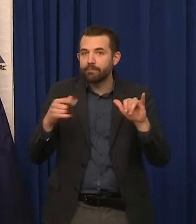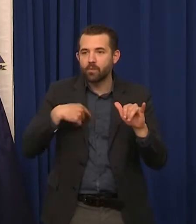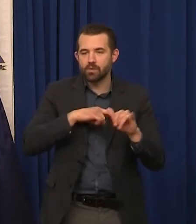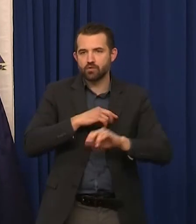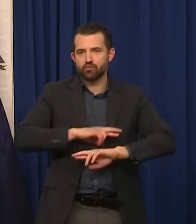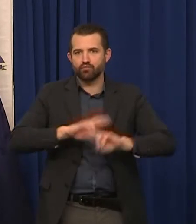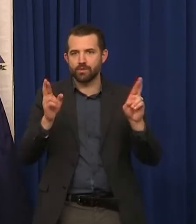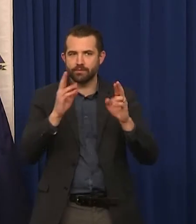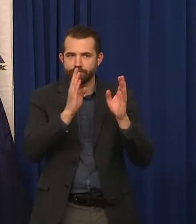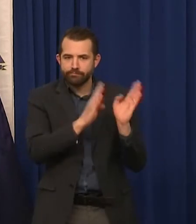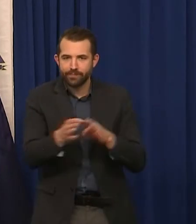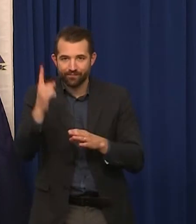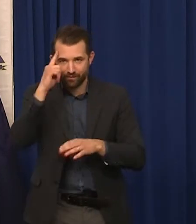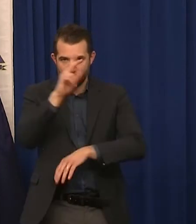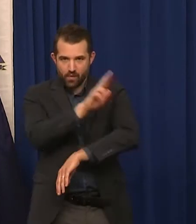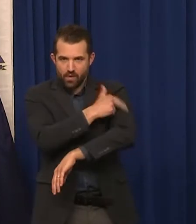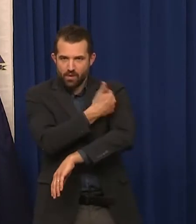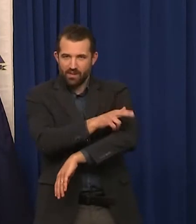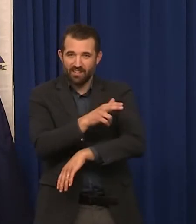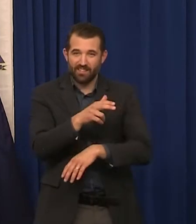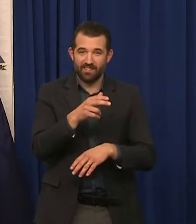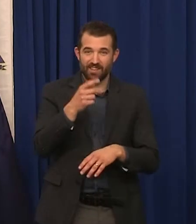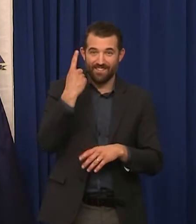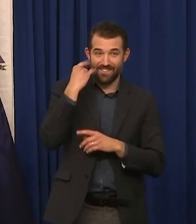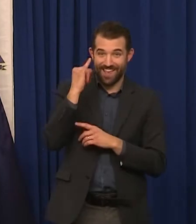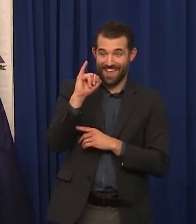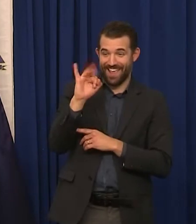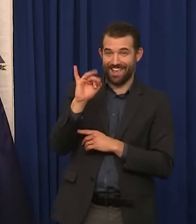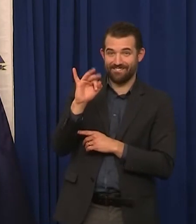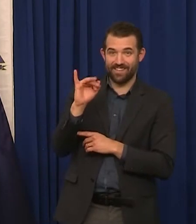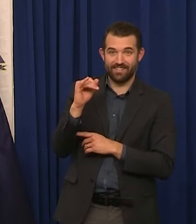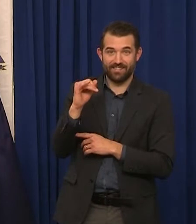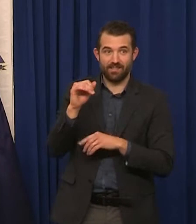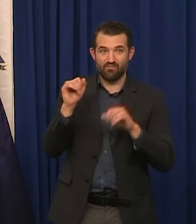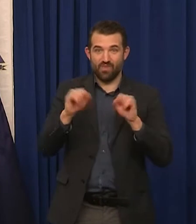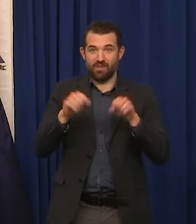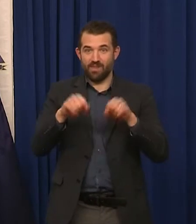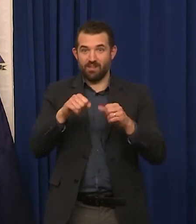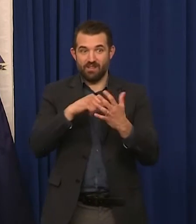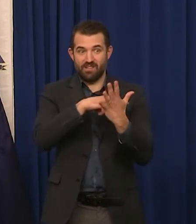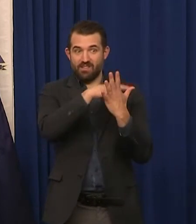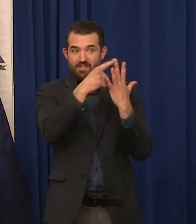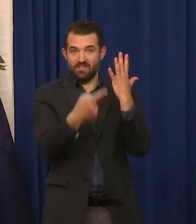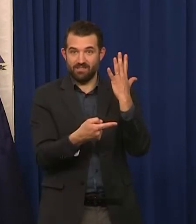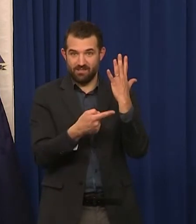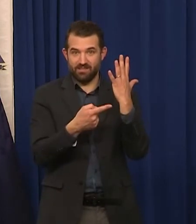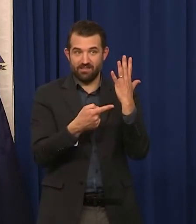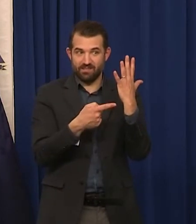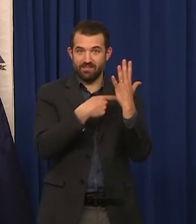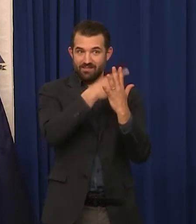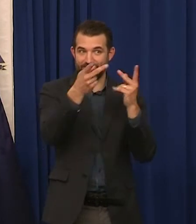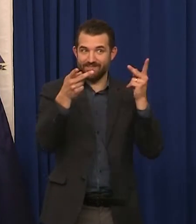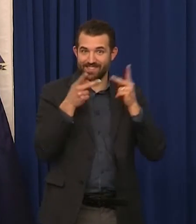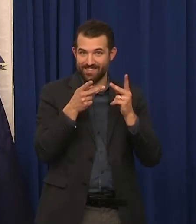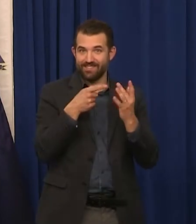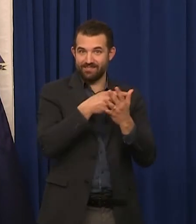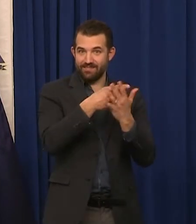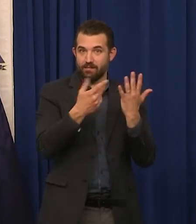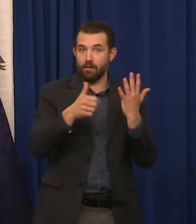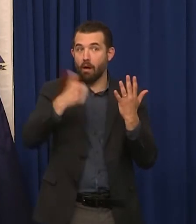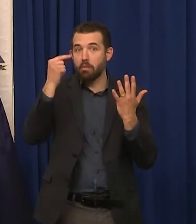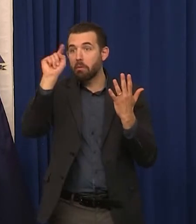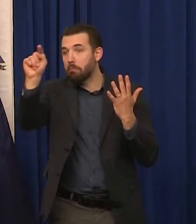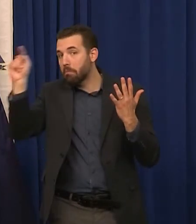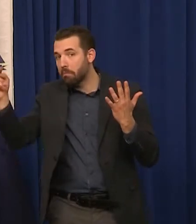hospitals for the possibility that numbers of patients from long-term care facilities may need to be transferred to